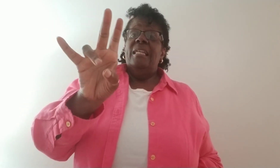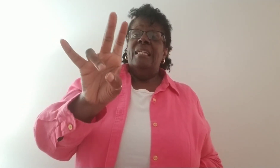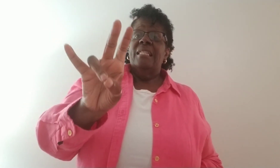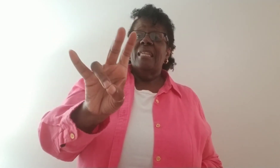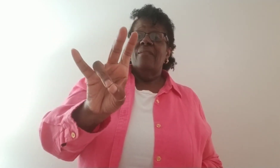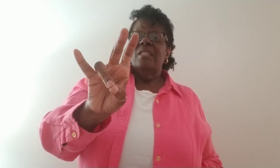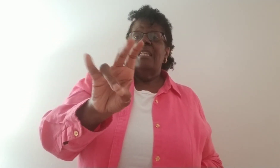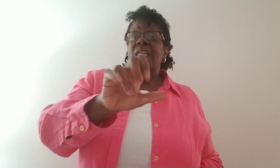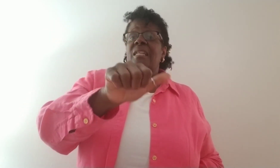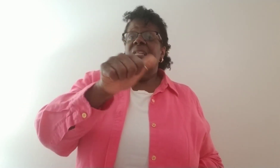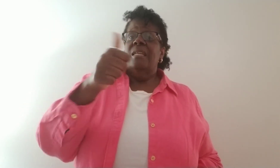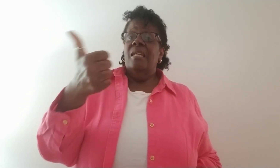17,